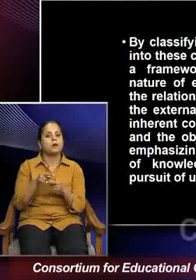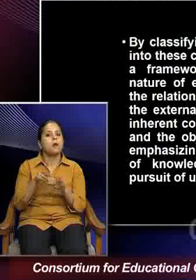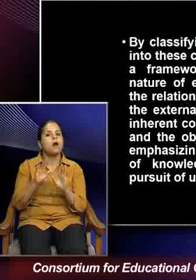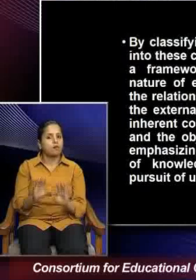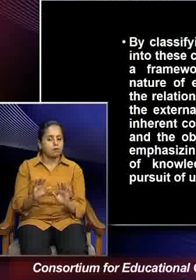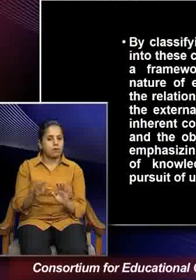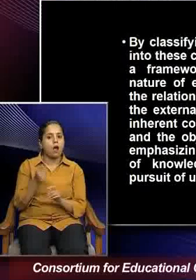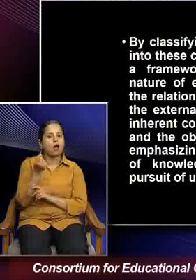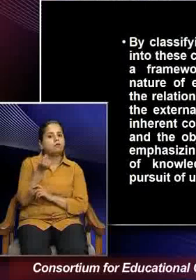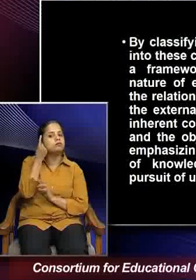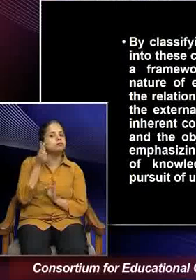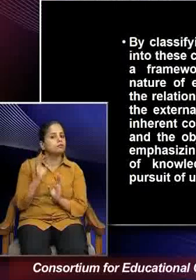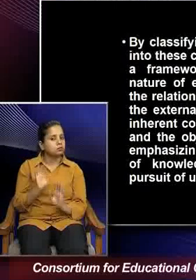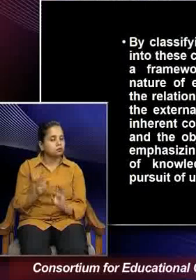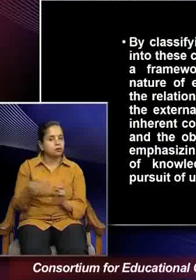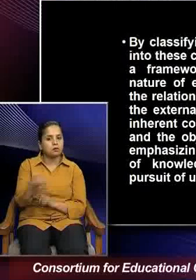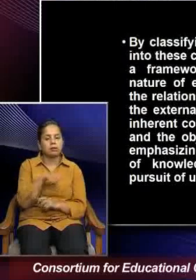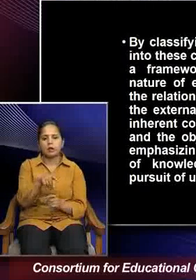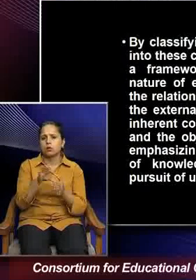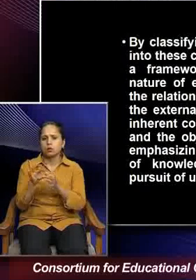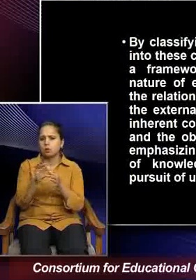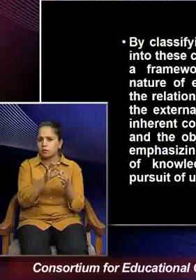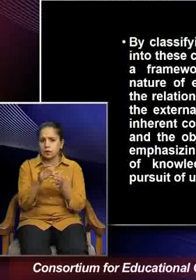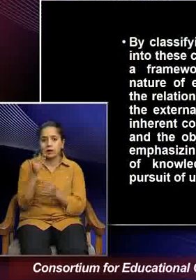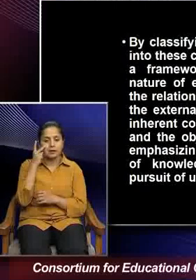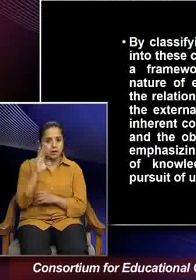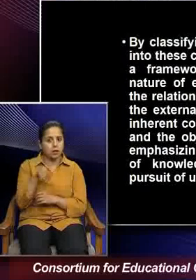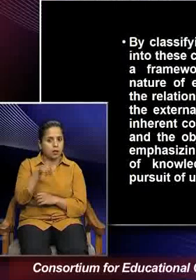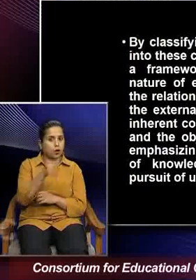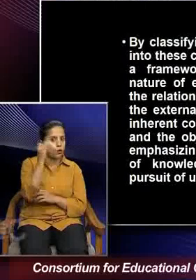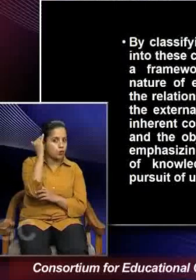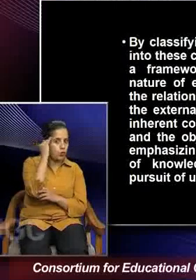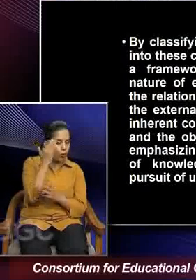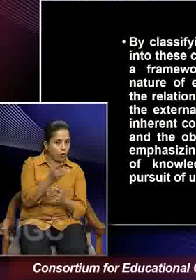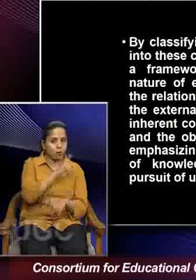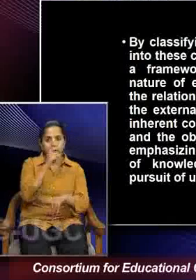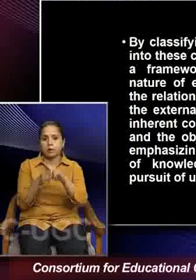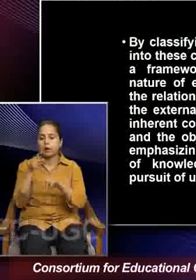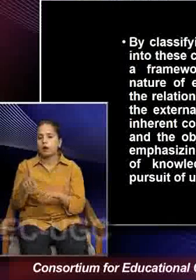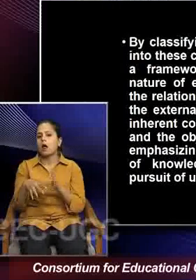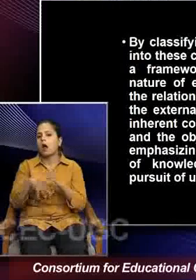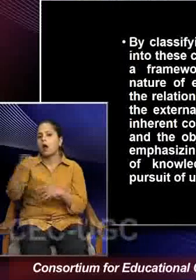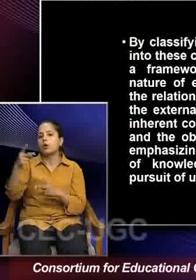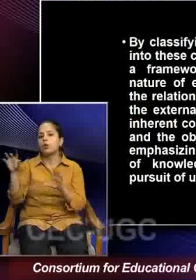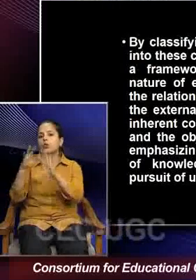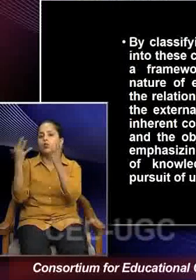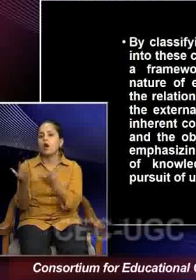and understanding the relationship between knowledge and the external world.